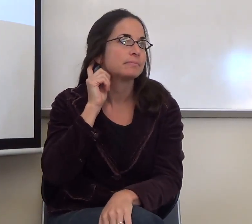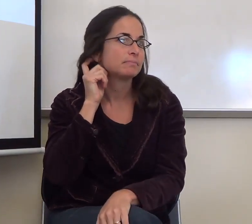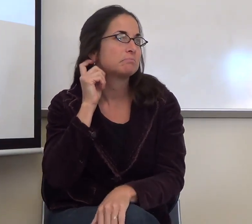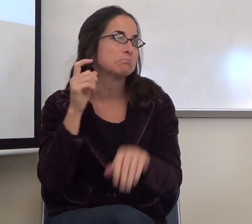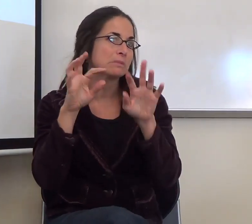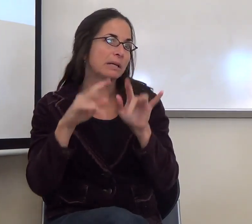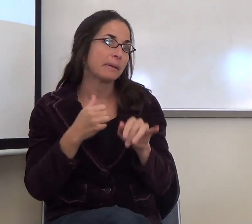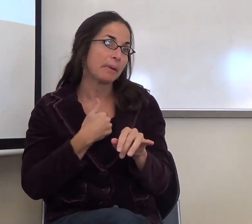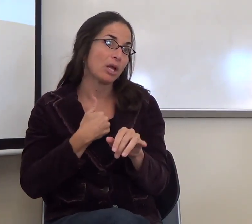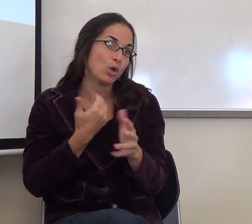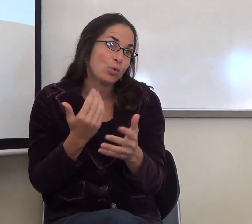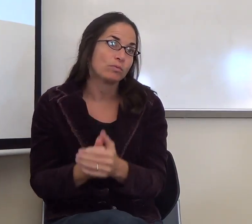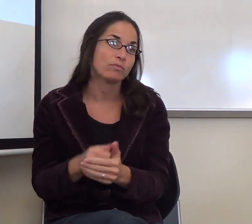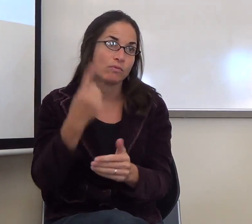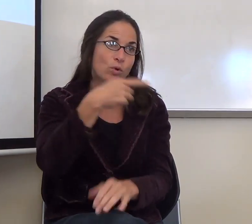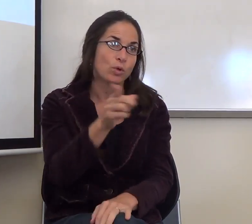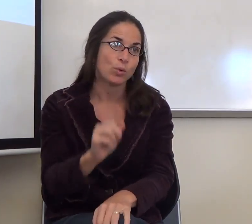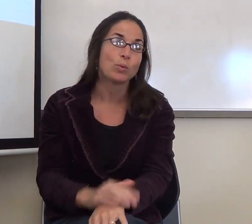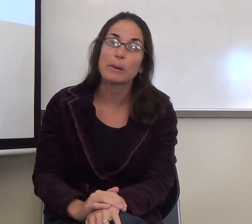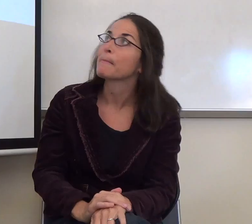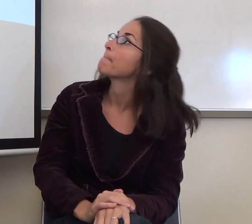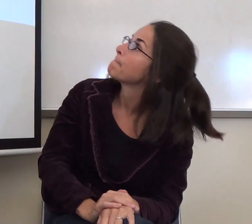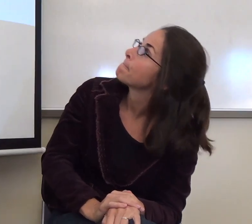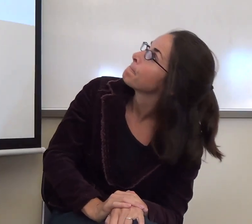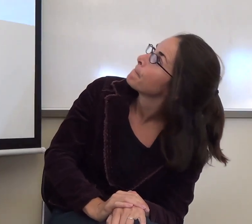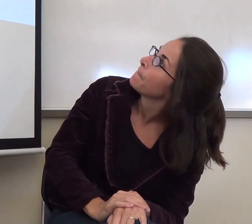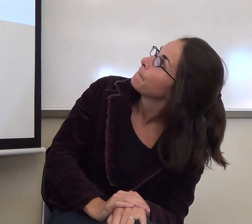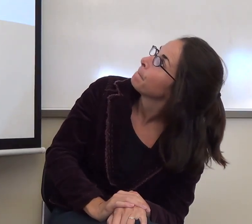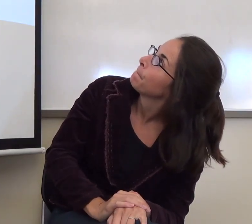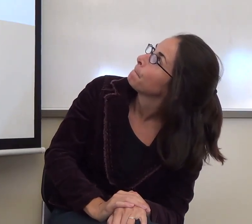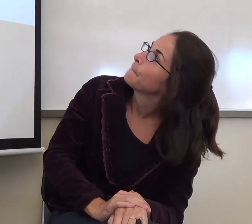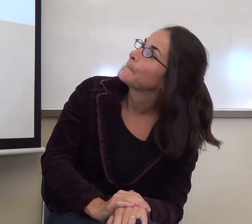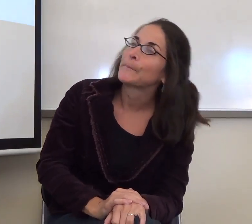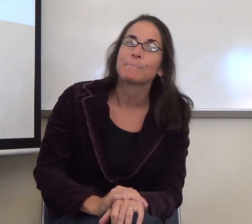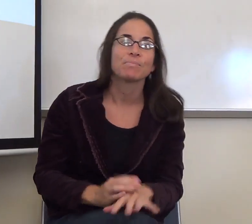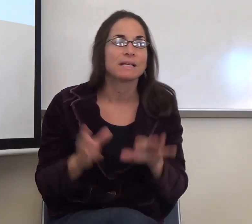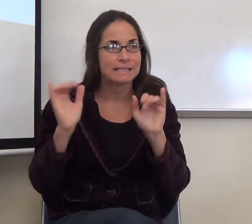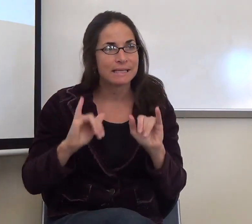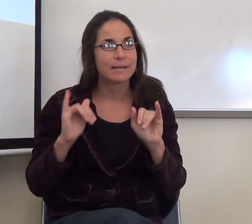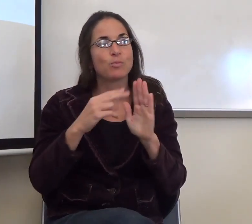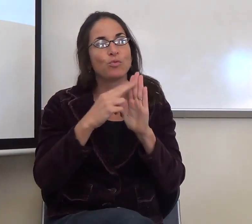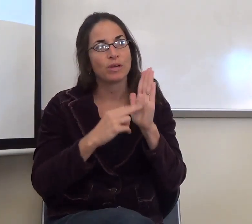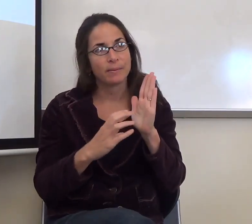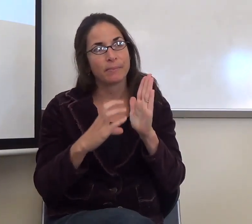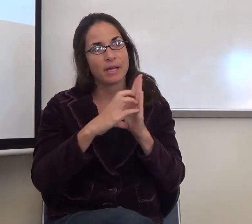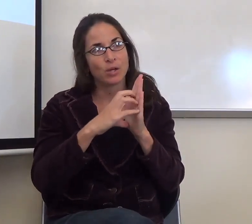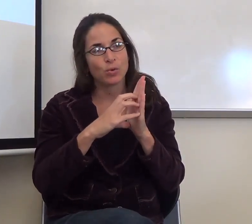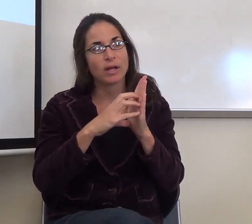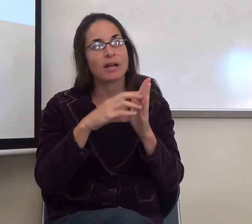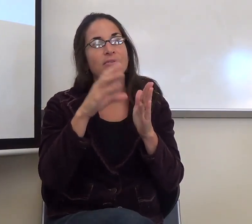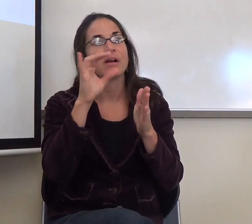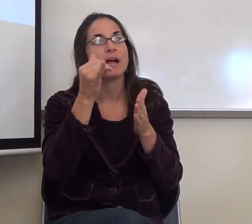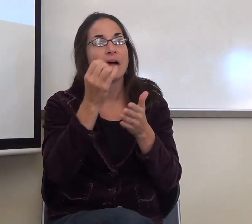own instruction. Okay, so same thing, read each paragraph and highlight and annotate it, and we know what